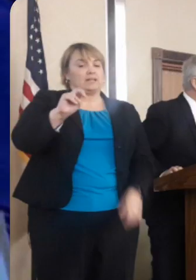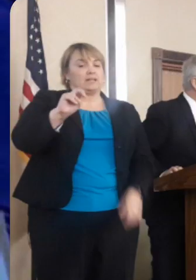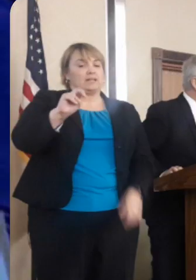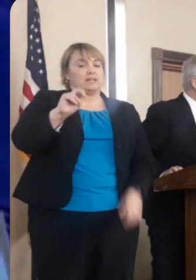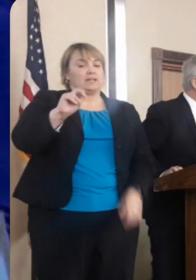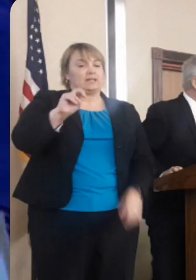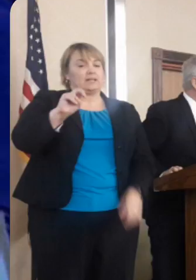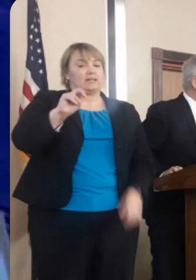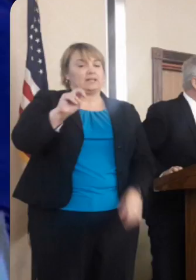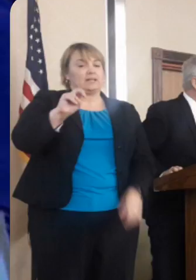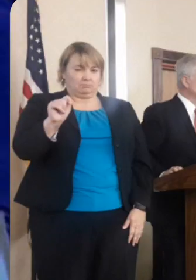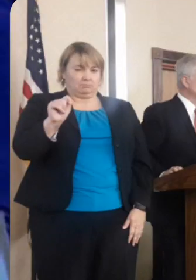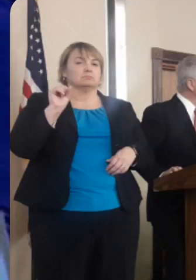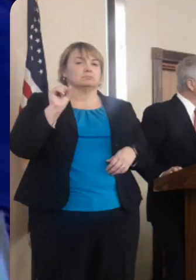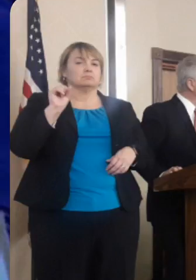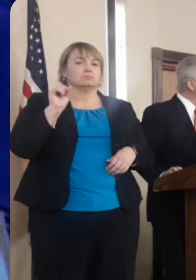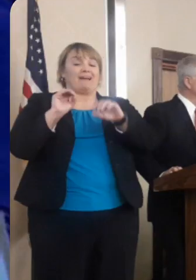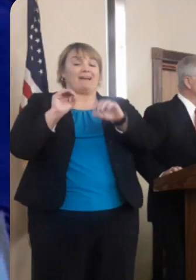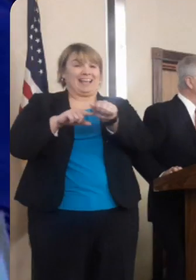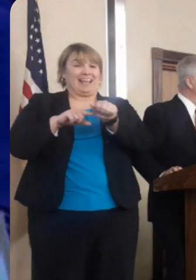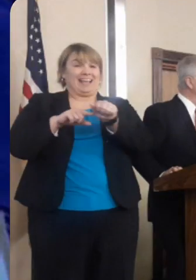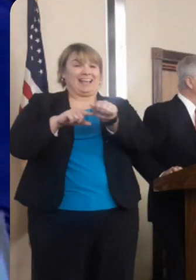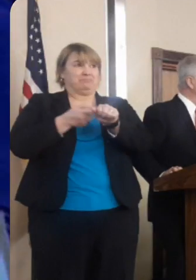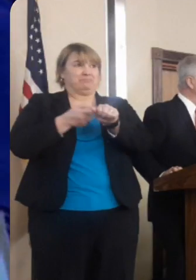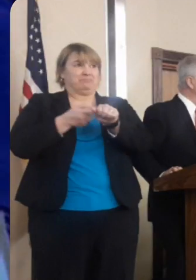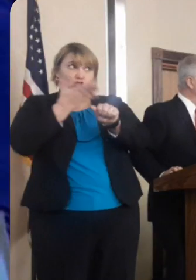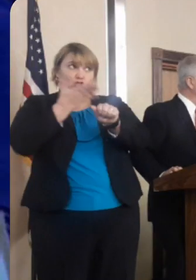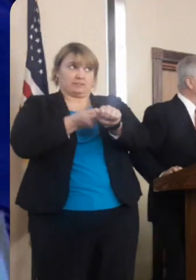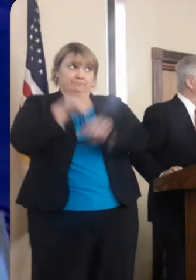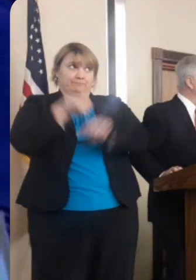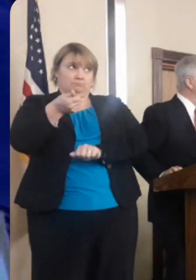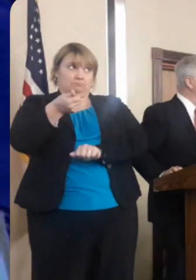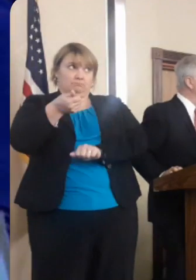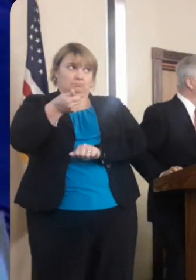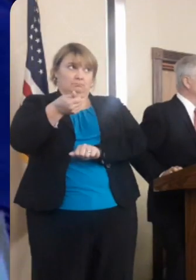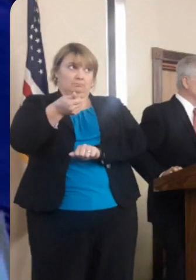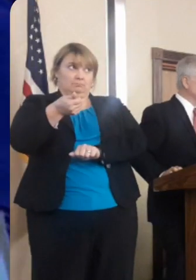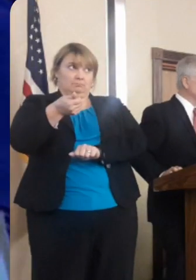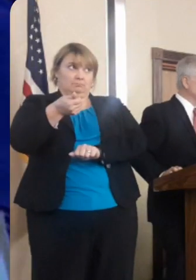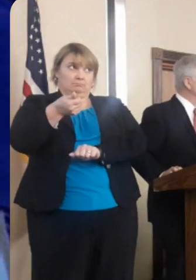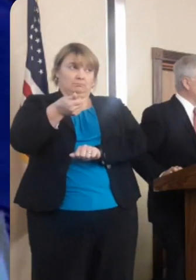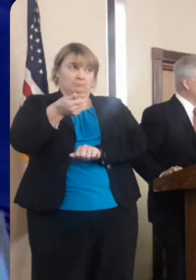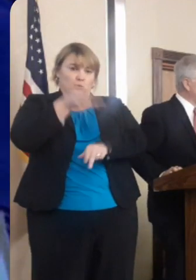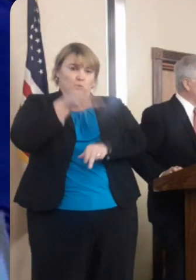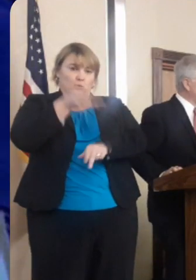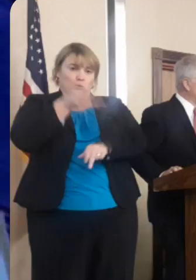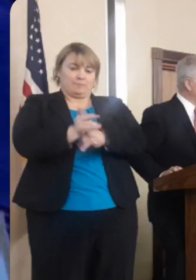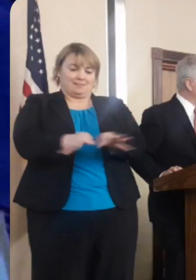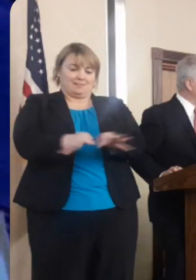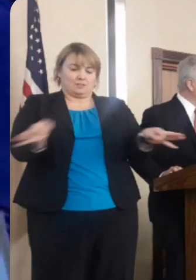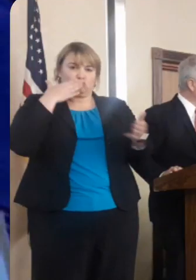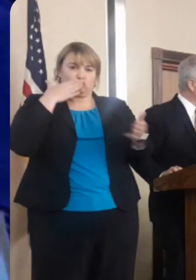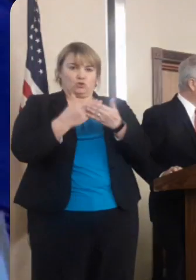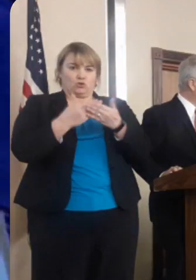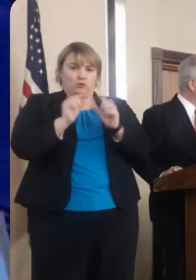the article A to keep it internally consistent. I believe Mr. Norton